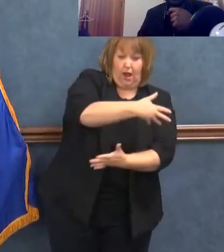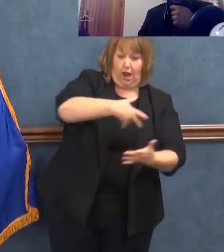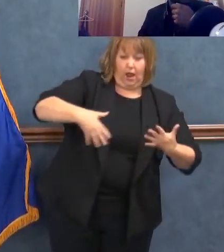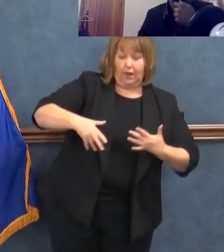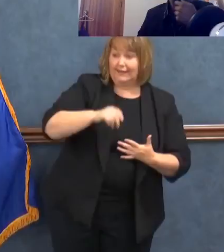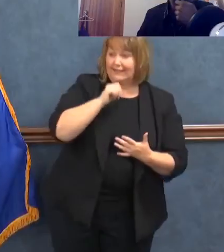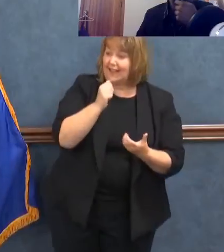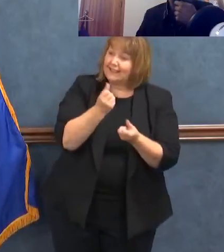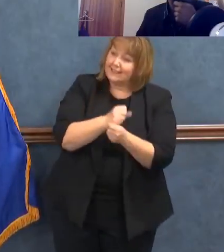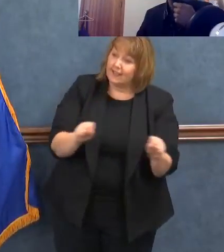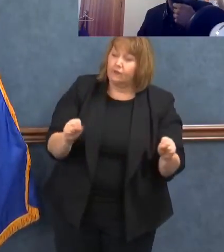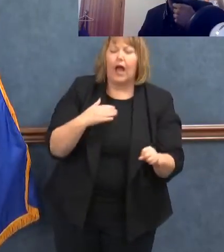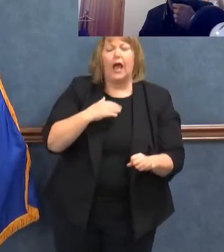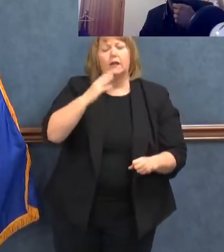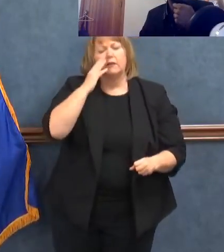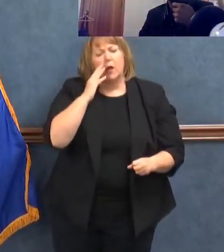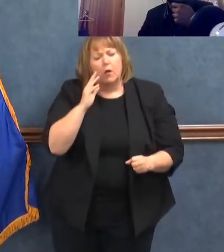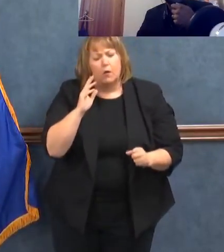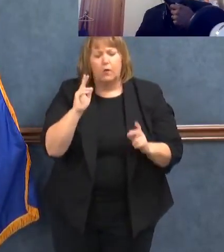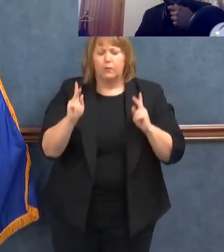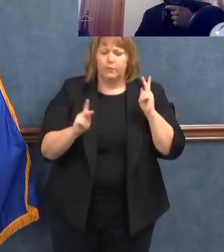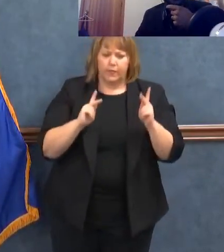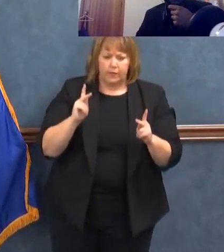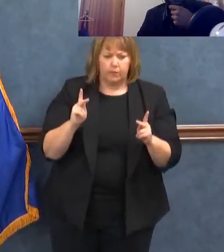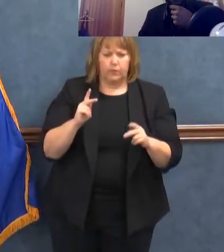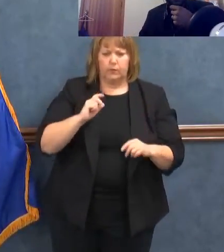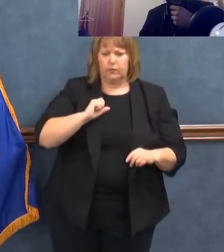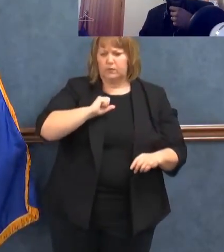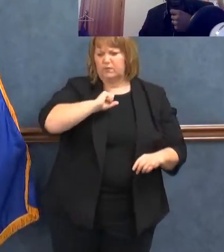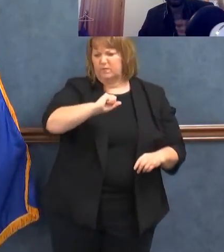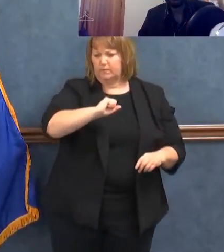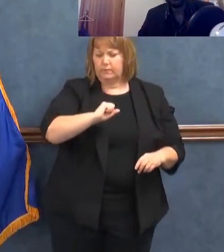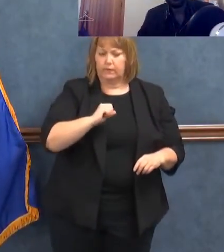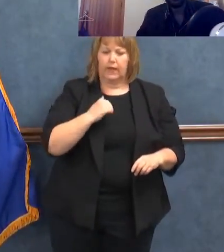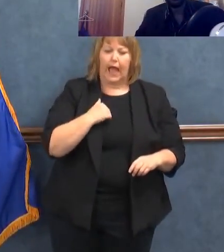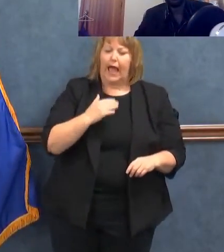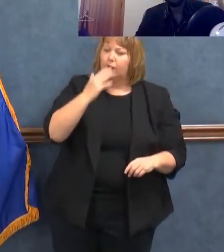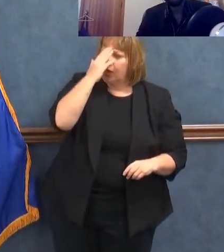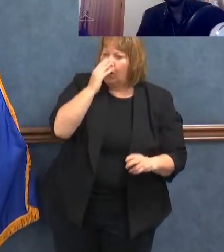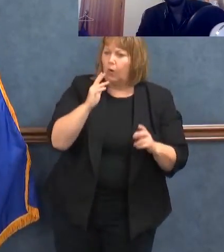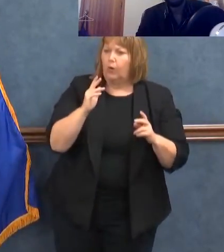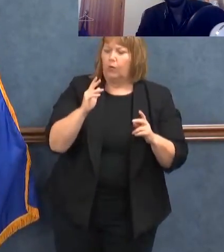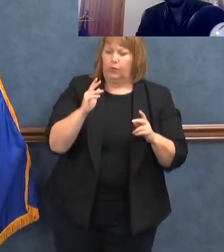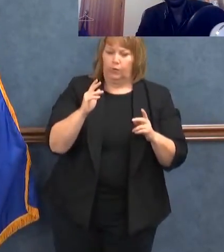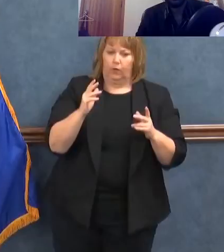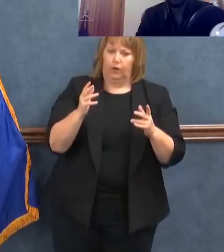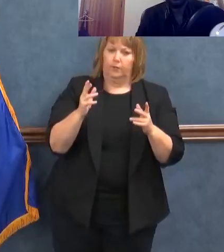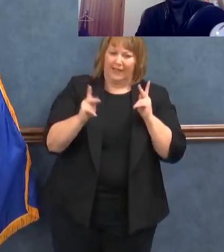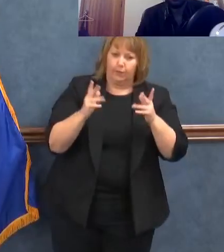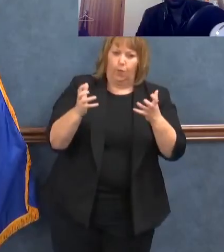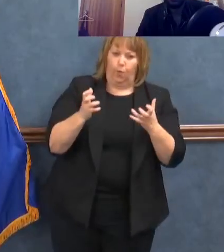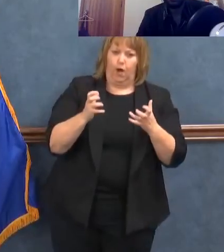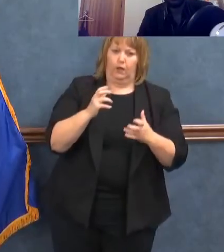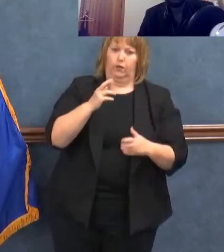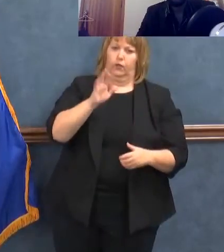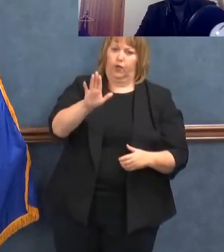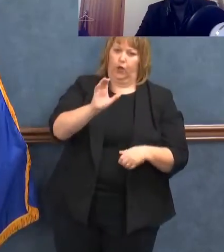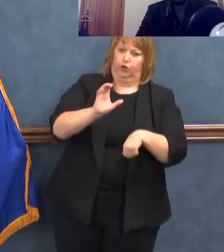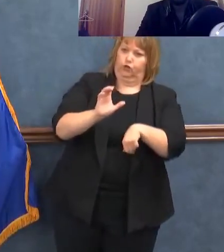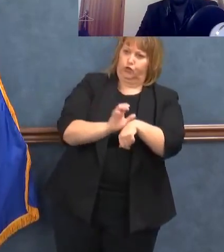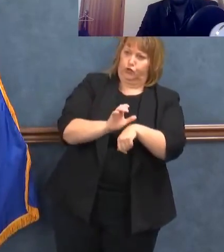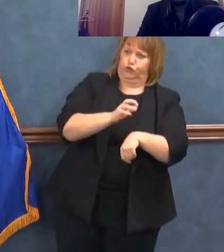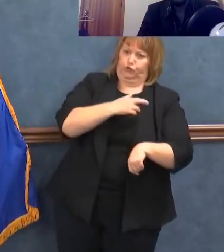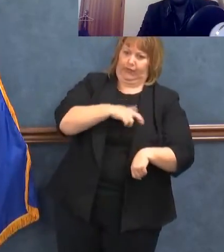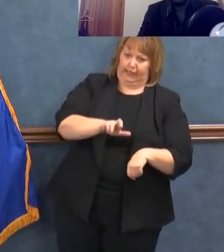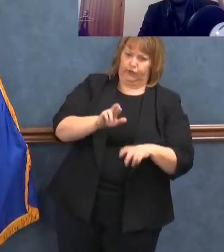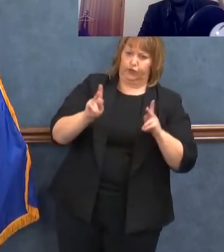it. I want to have faith institutions, have more flexibility, but until we get control on this virus, there's nothing we can